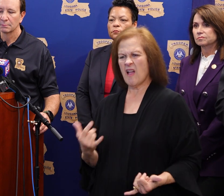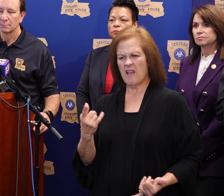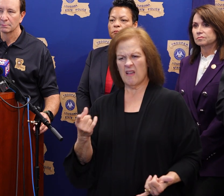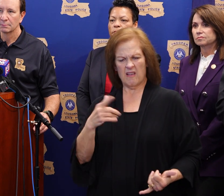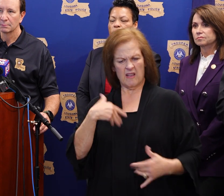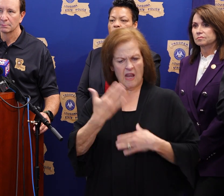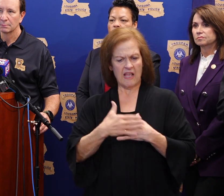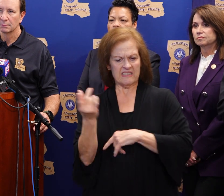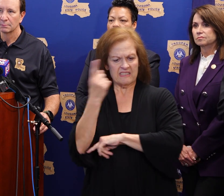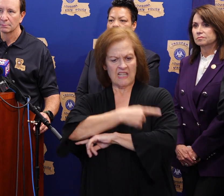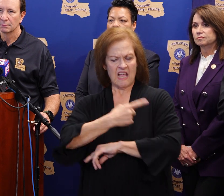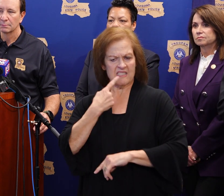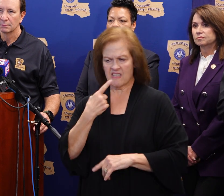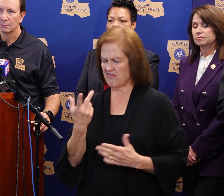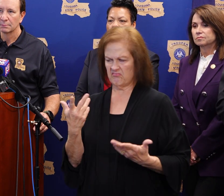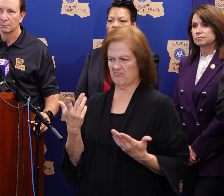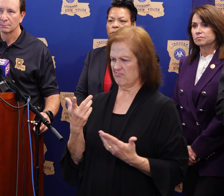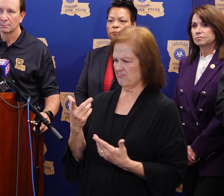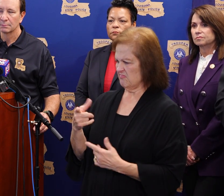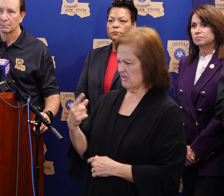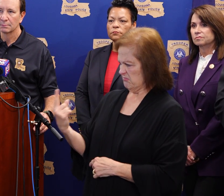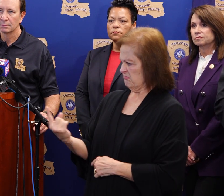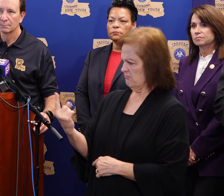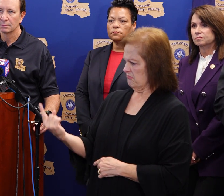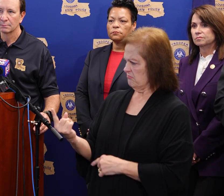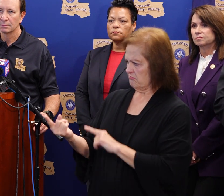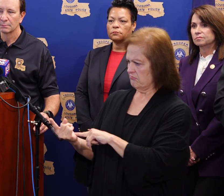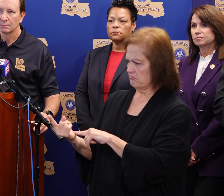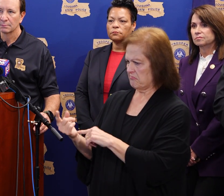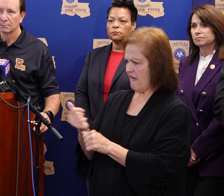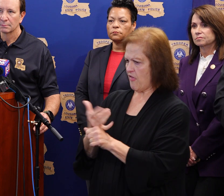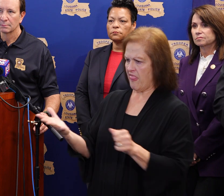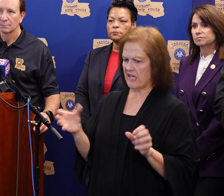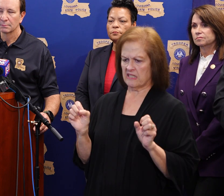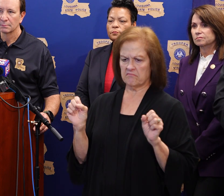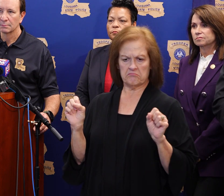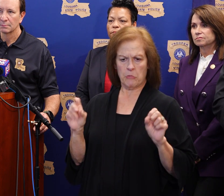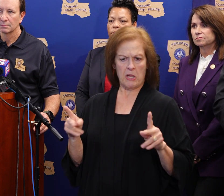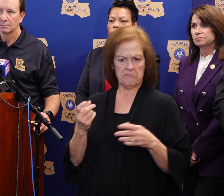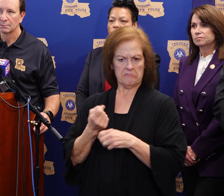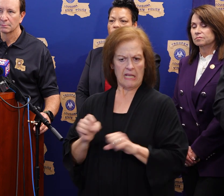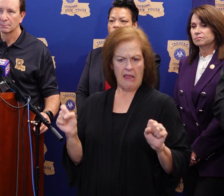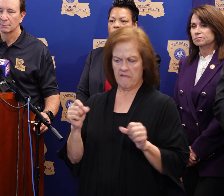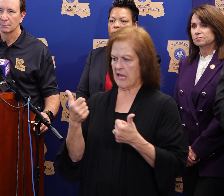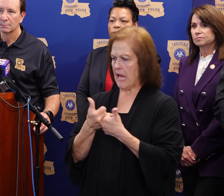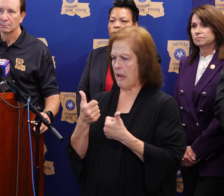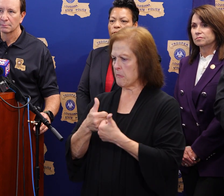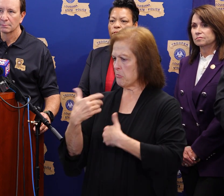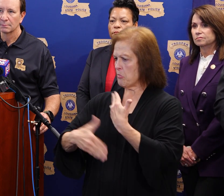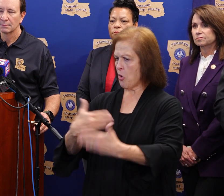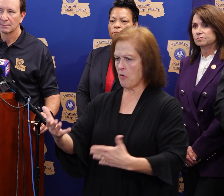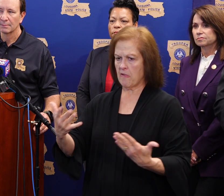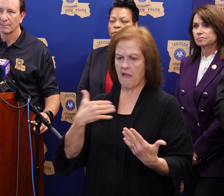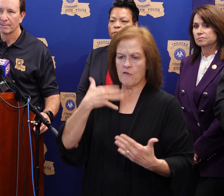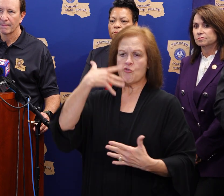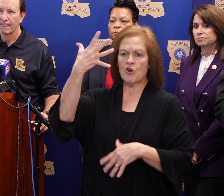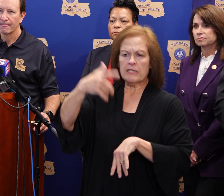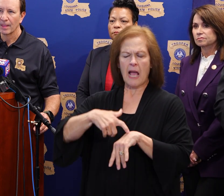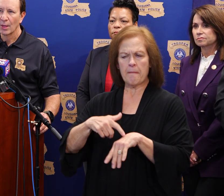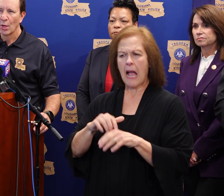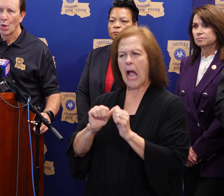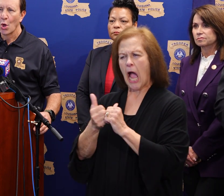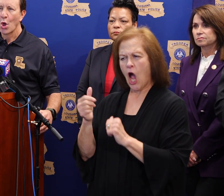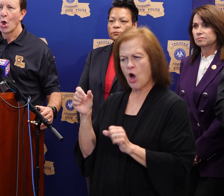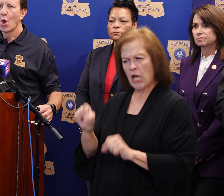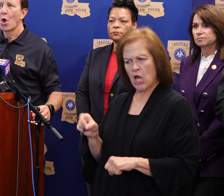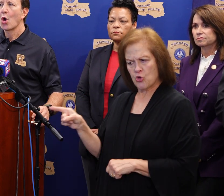next day and saying he was a lone wolf, everything is safe, the game moves on, everybody had a good time. How can you